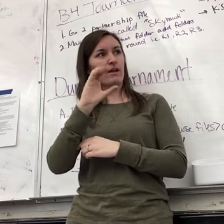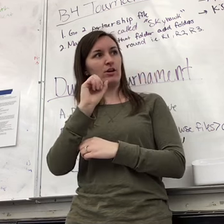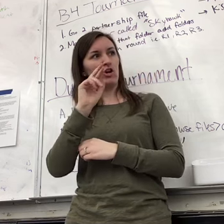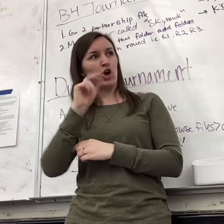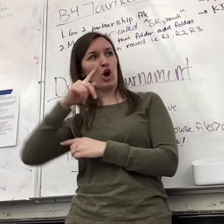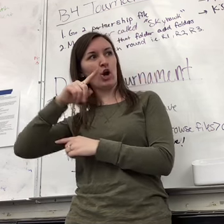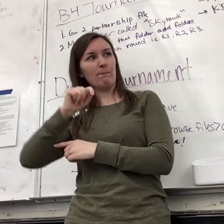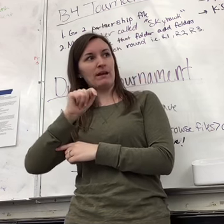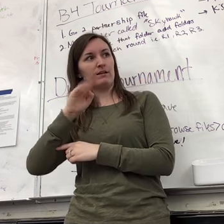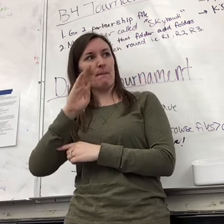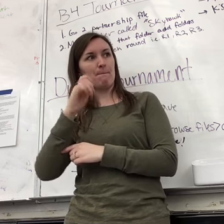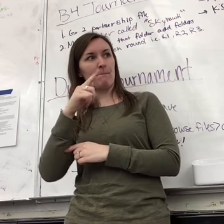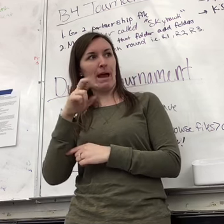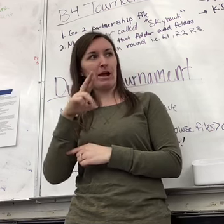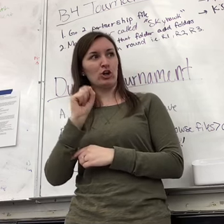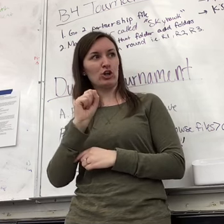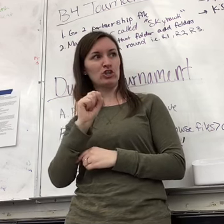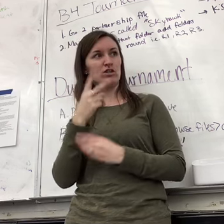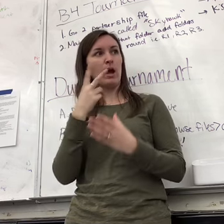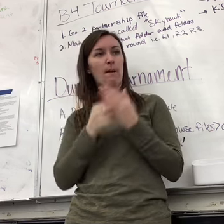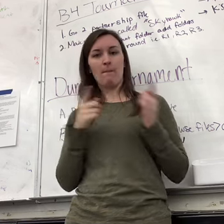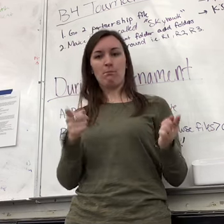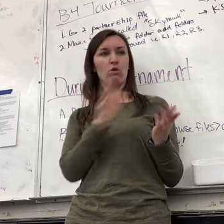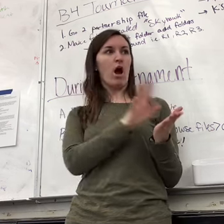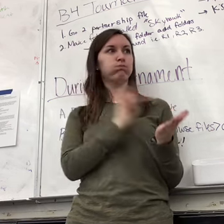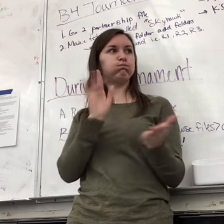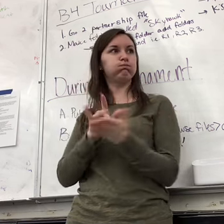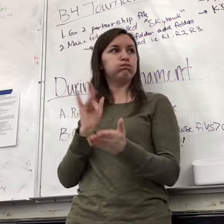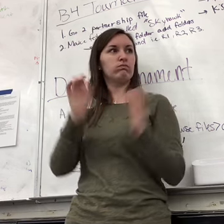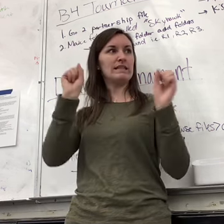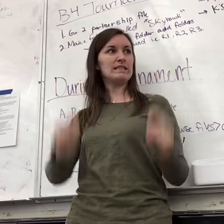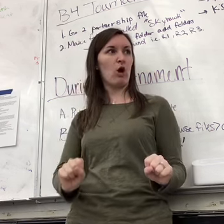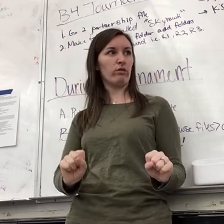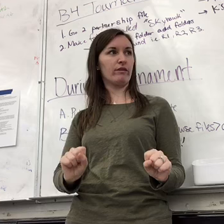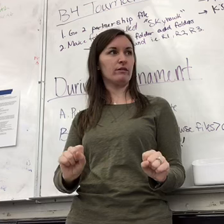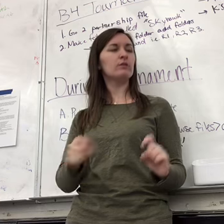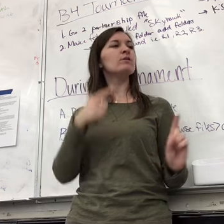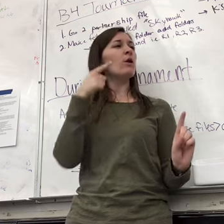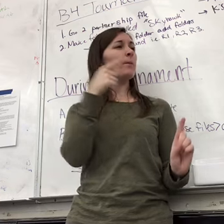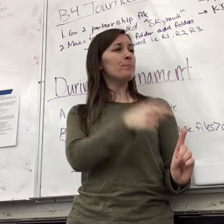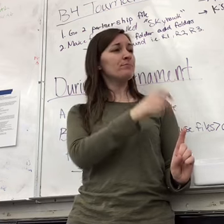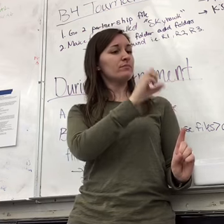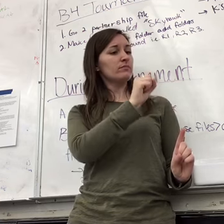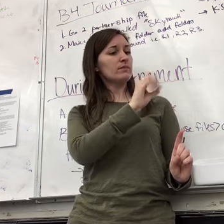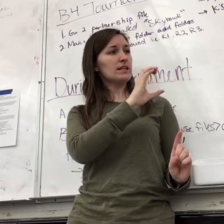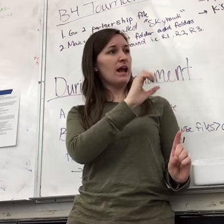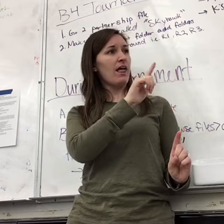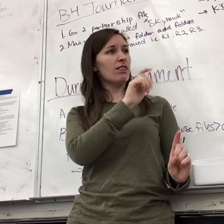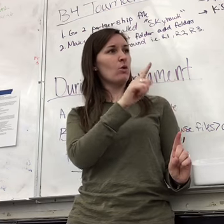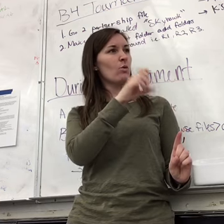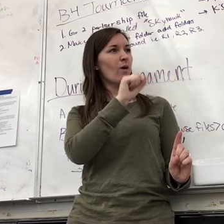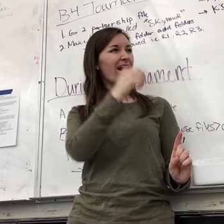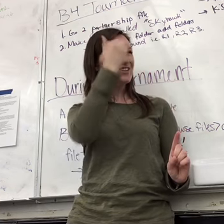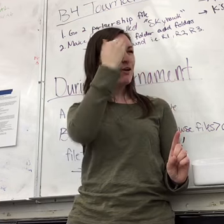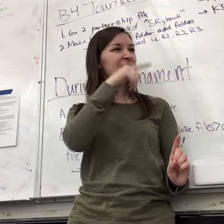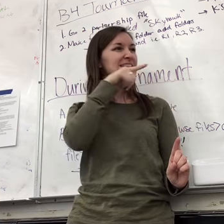personal gain. Scalawags are going to be the ones, those are the salamander pictures. They're the politicians in the South that begin